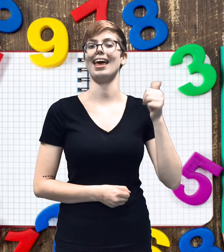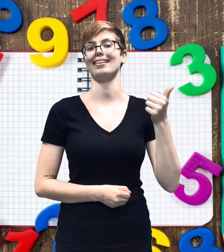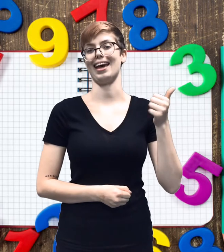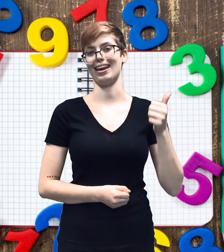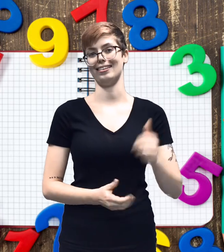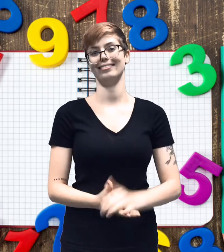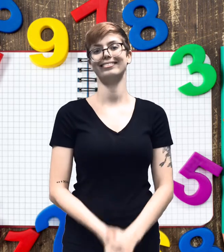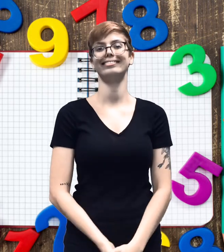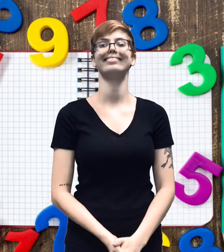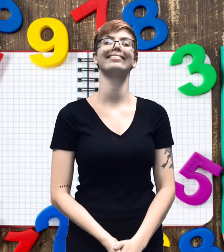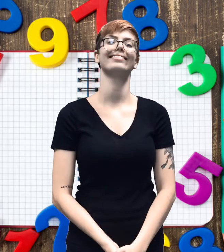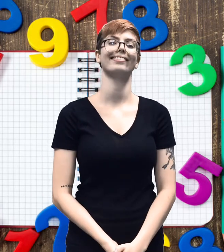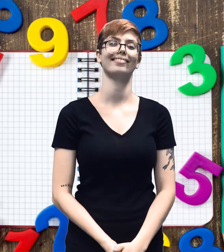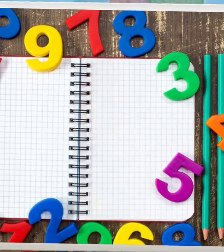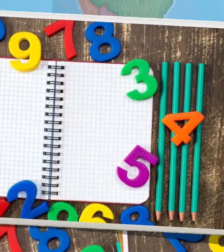10.